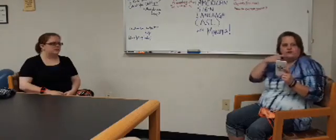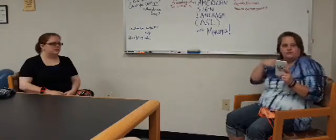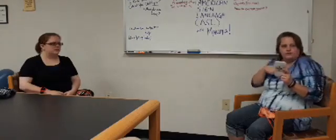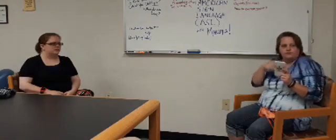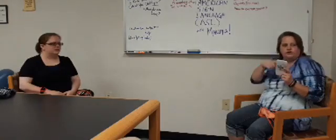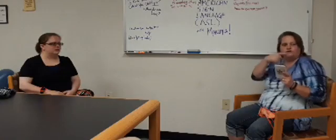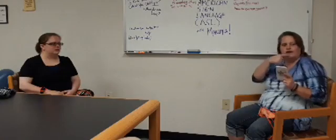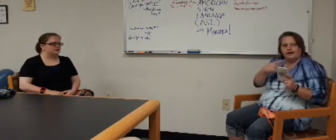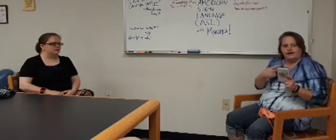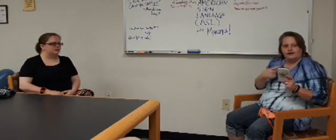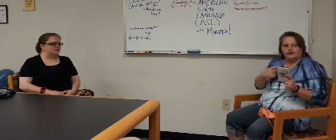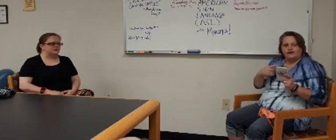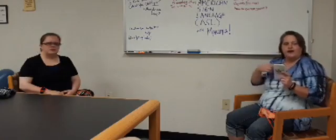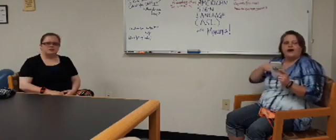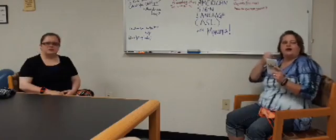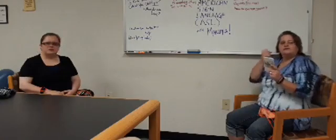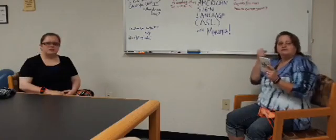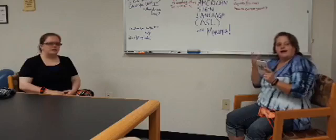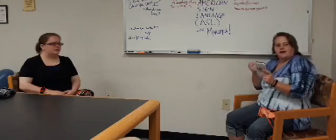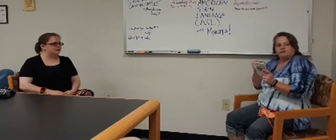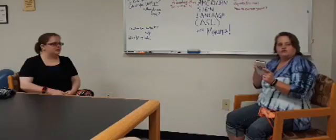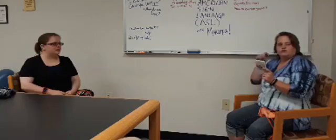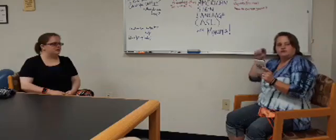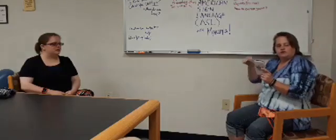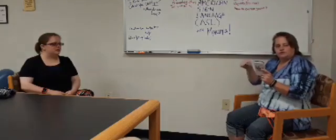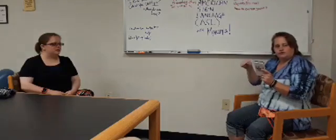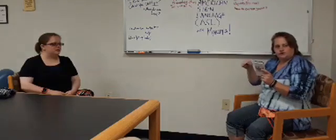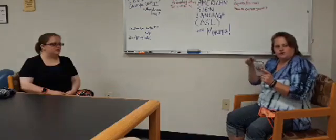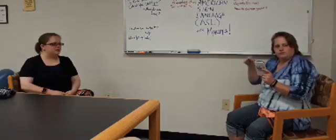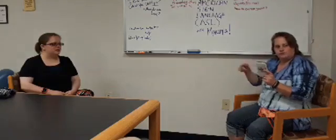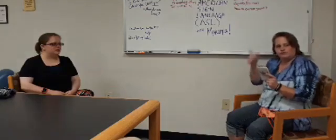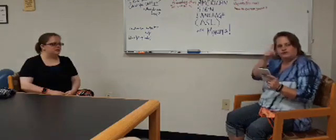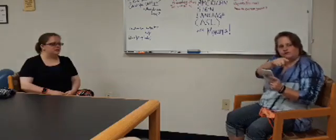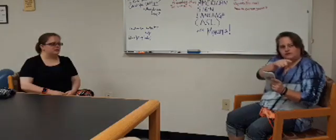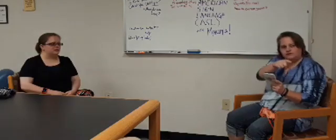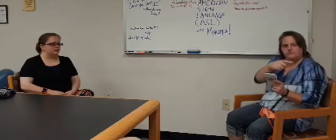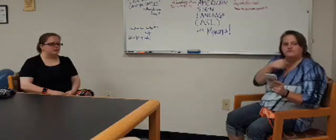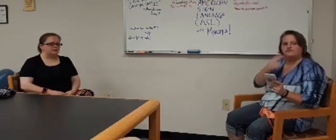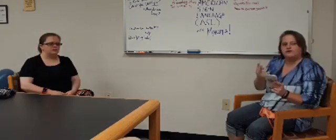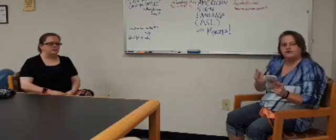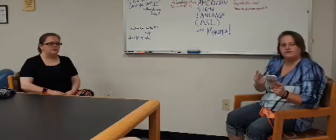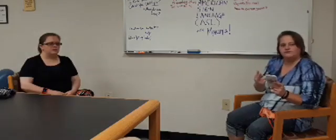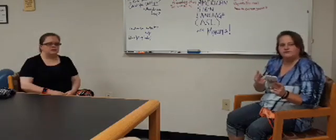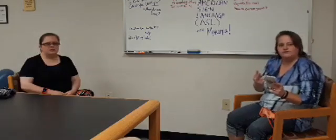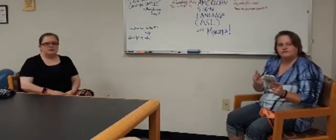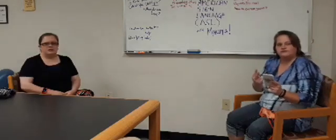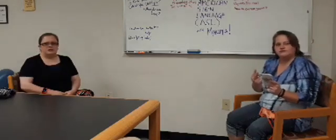what you're saying. And I'll deliver it to the interpreter. The interpreter will tell you with the voice. Oh, so